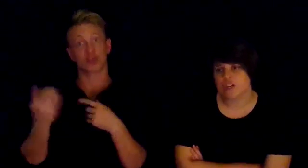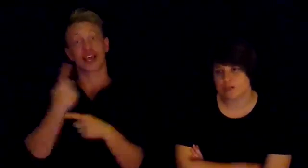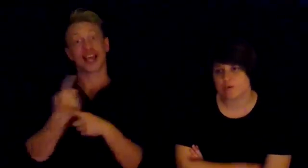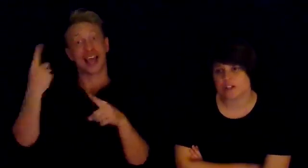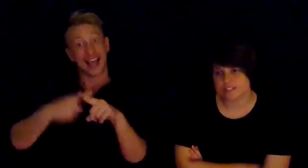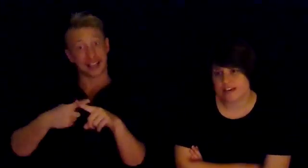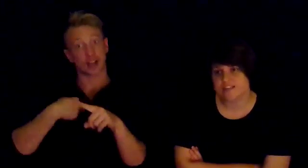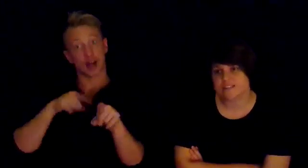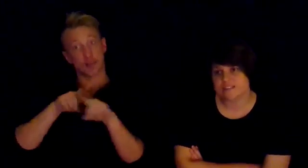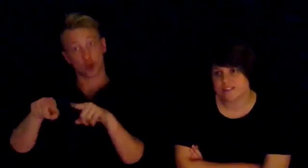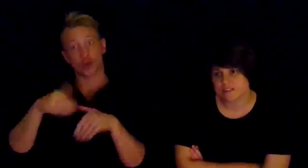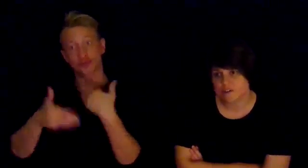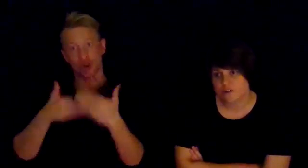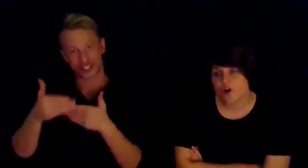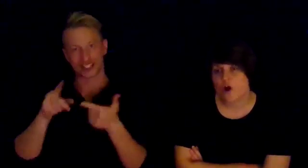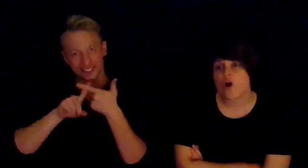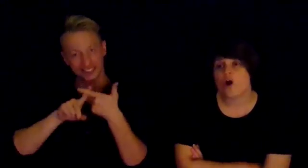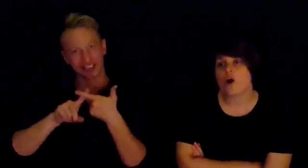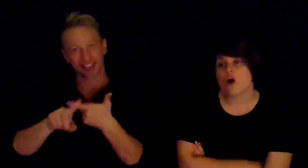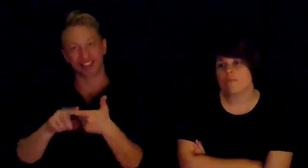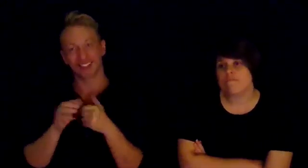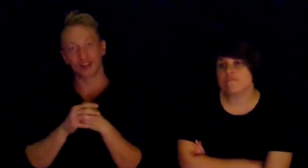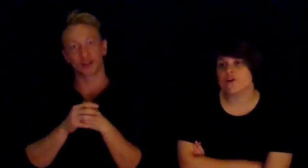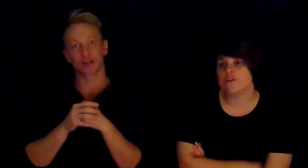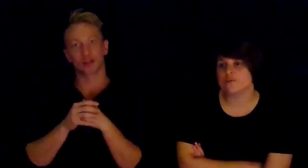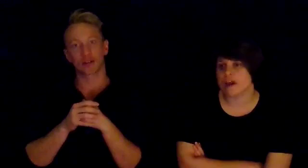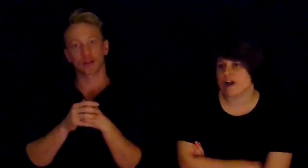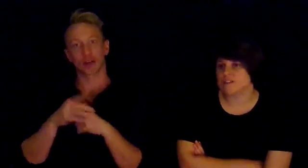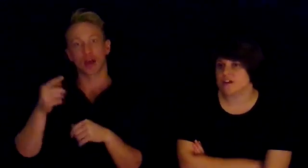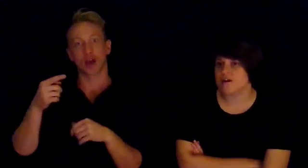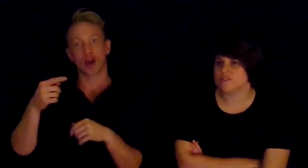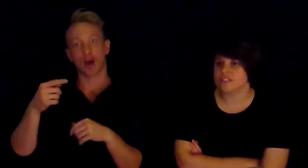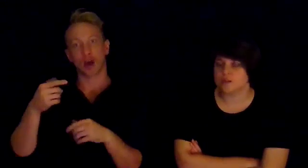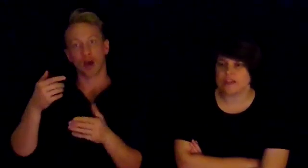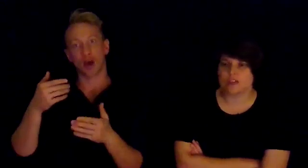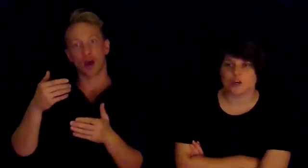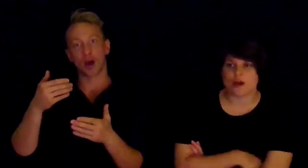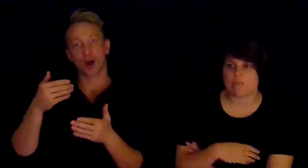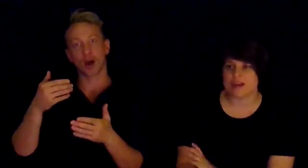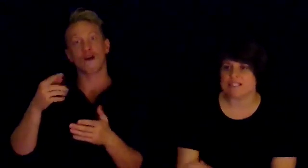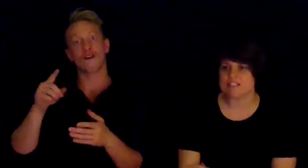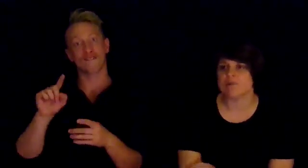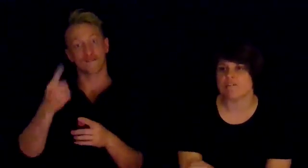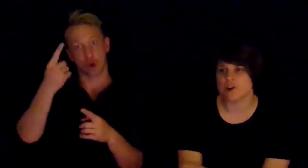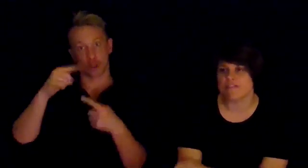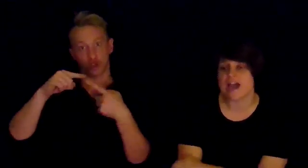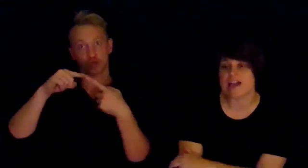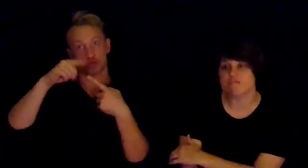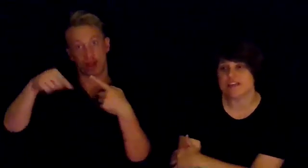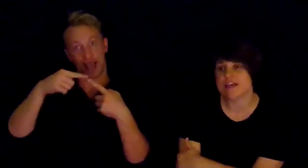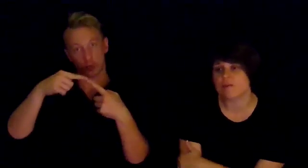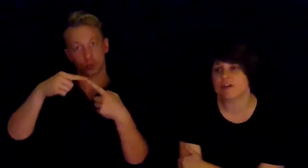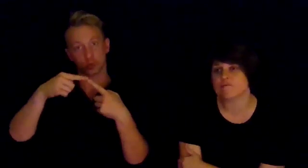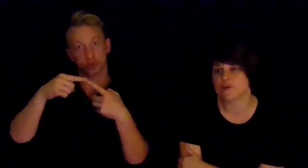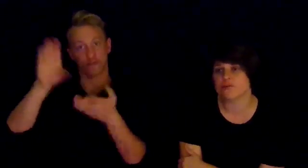And I'm learning the process. On my first round, I was a little bit, apprehensive, but I've gotten the